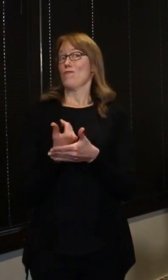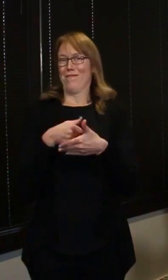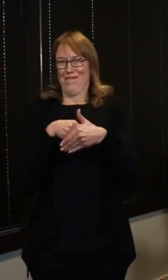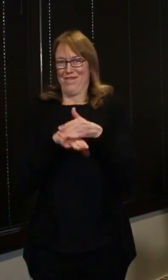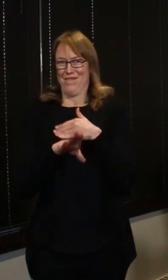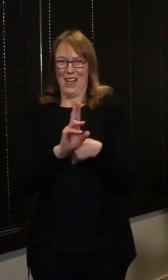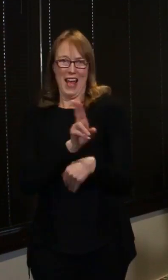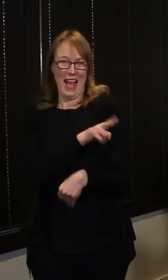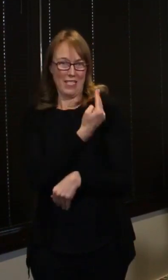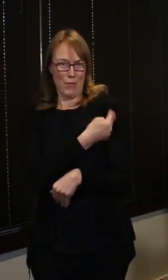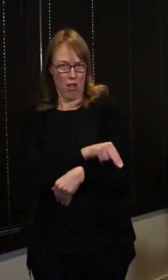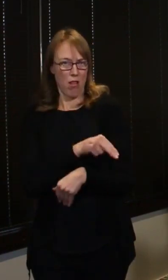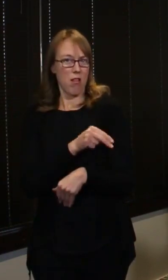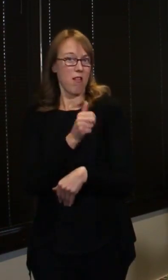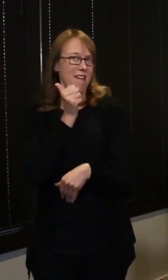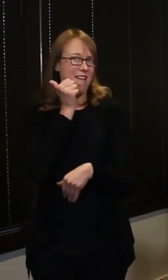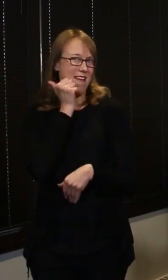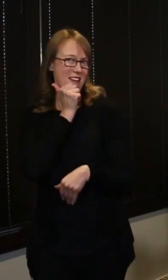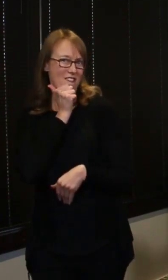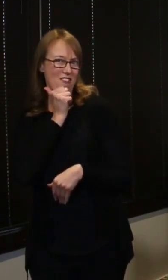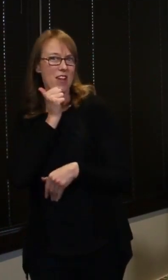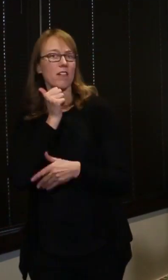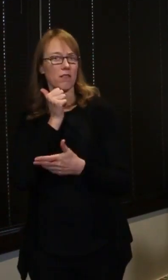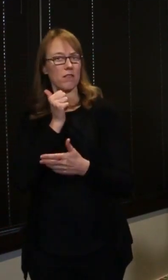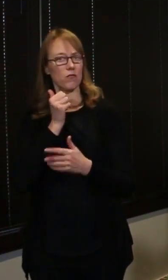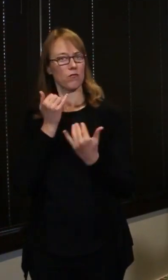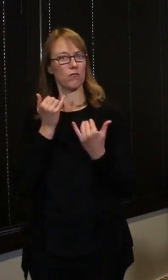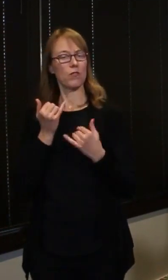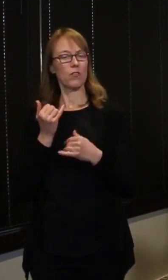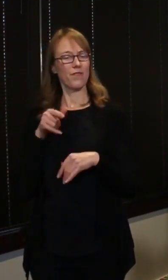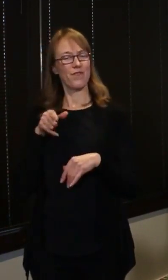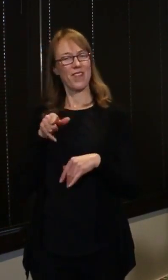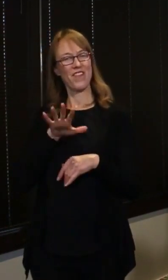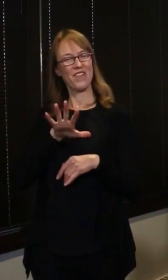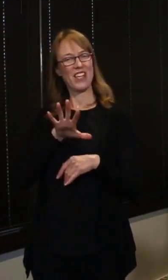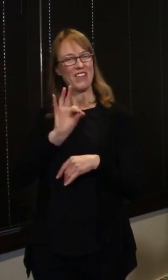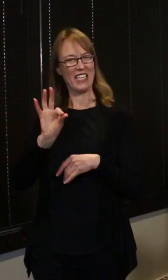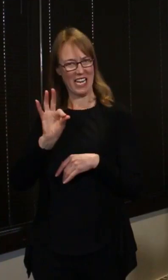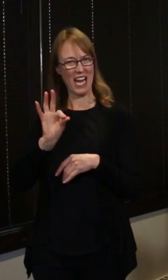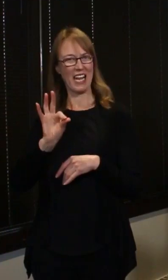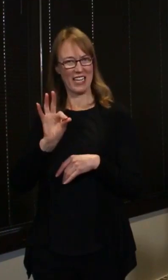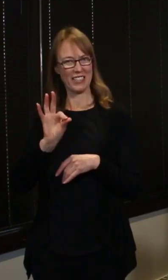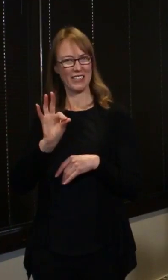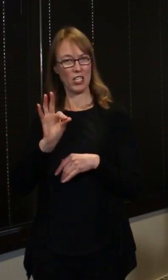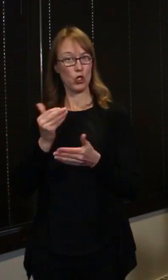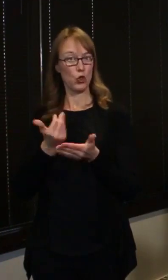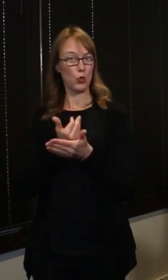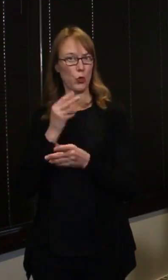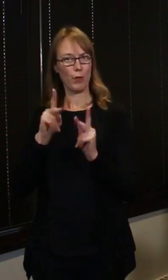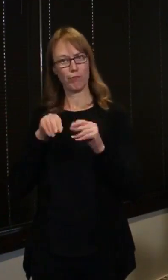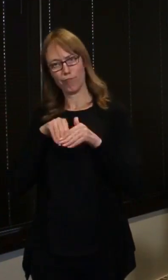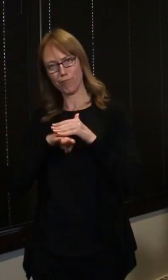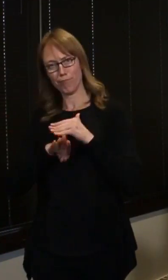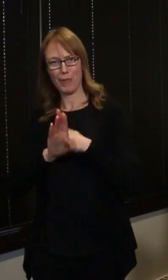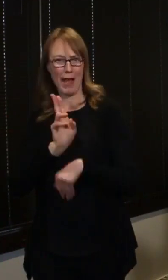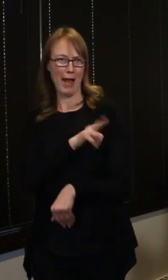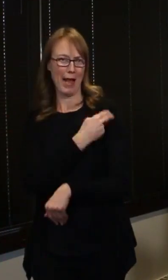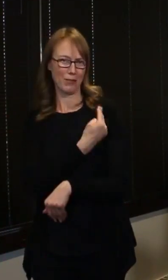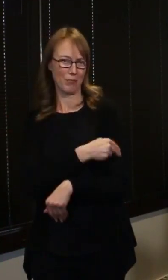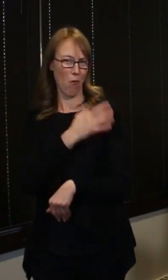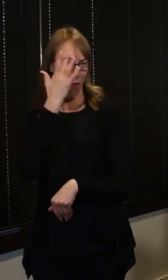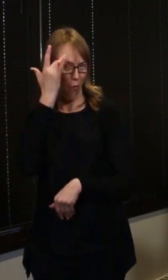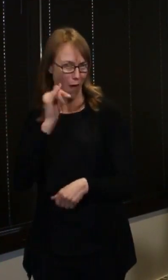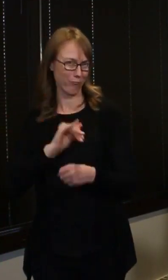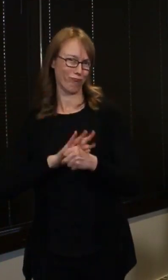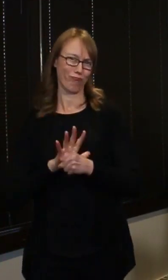59, which is, again, continues to trend down. And remember, this is delayed by 2 days. And our 7-day moving